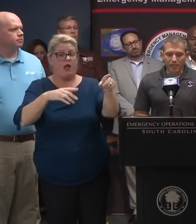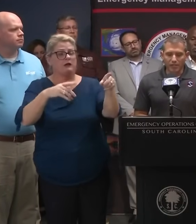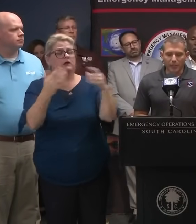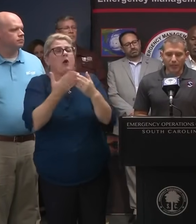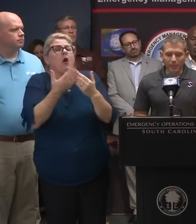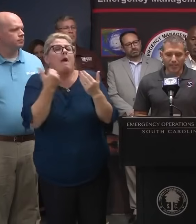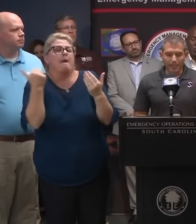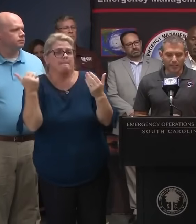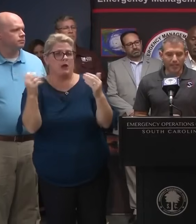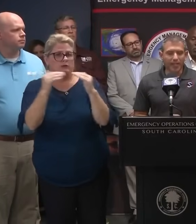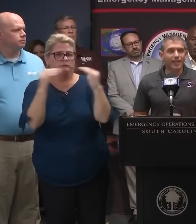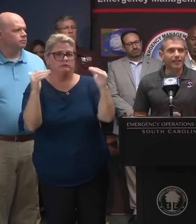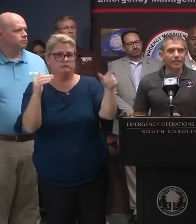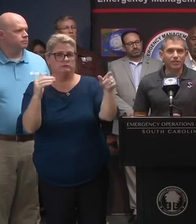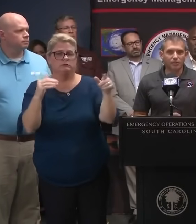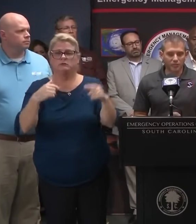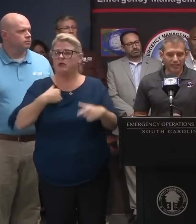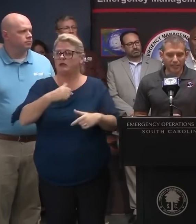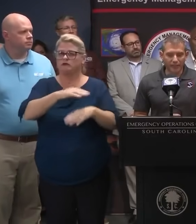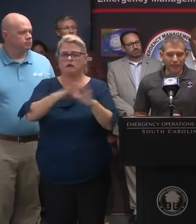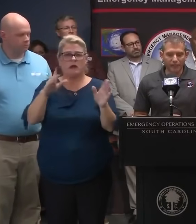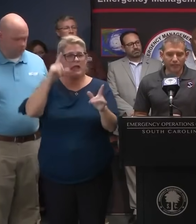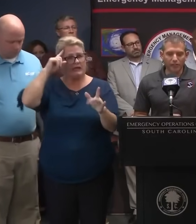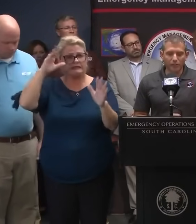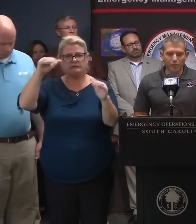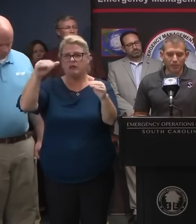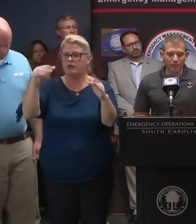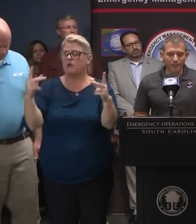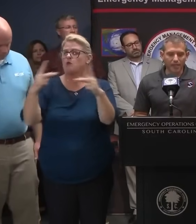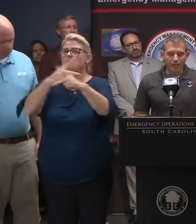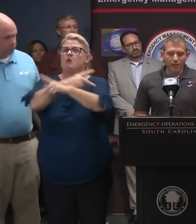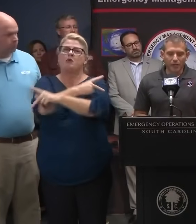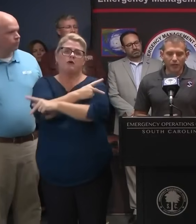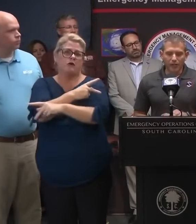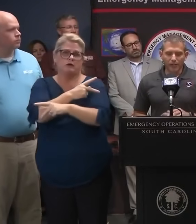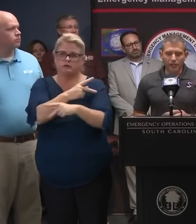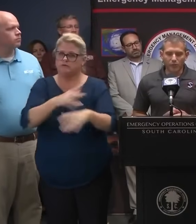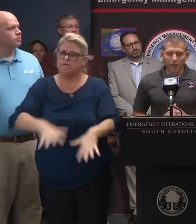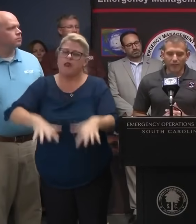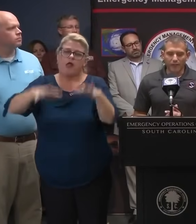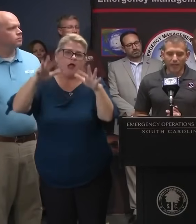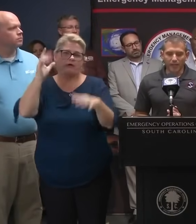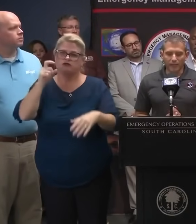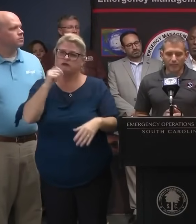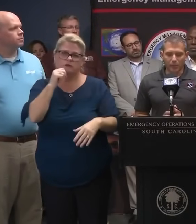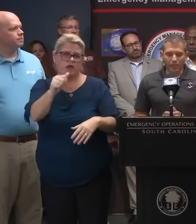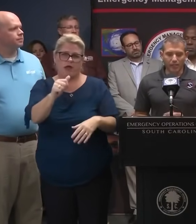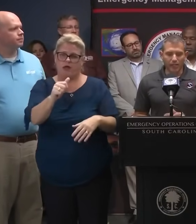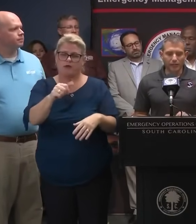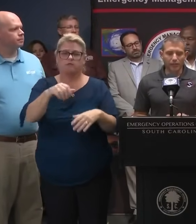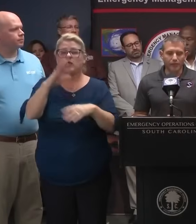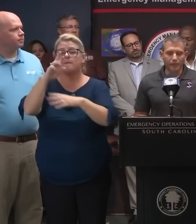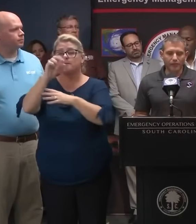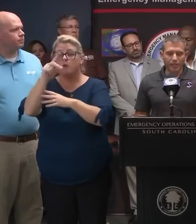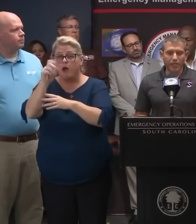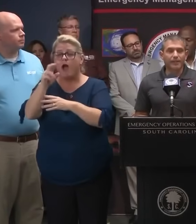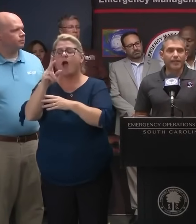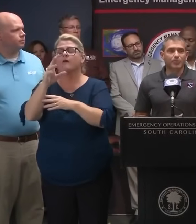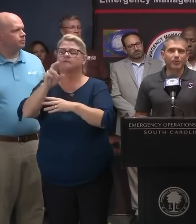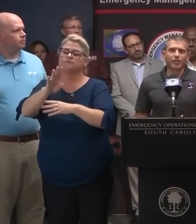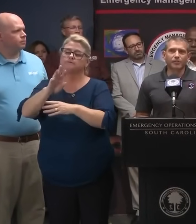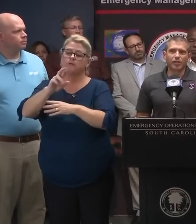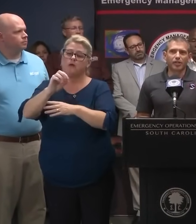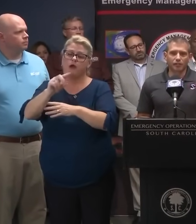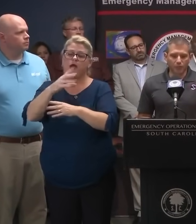to stress that we don't anticipate any additional significant flooding to occur. Other areas away from the banks of the Broad and Congaree Rivers